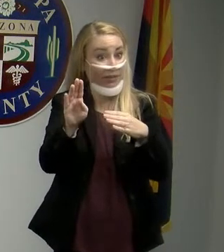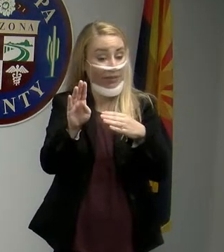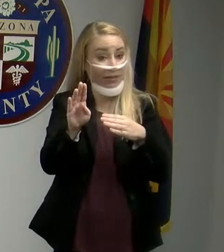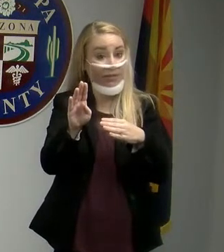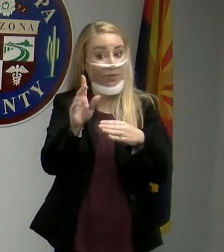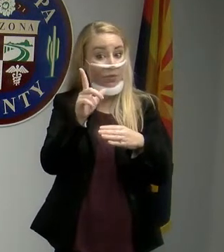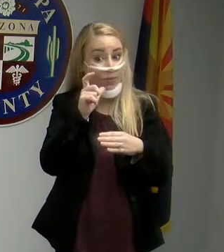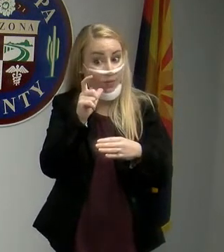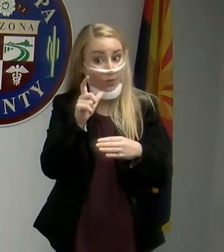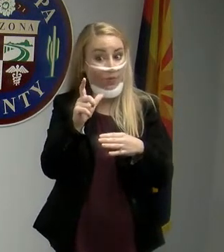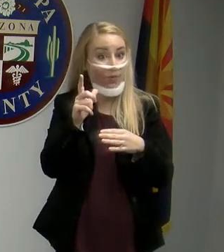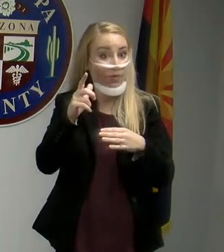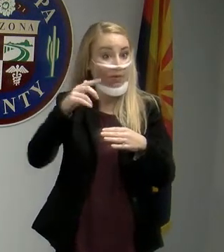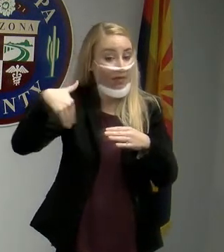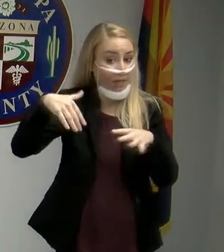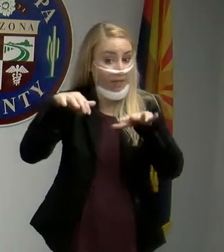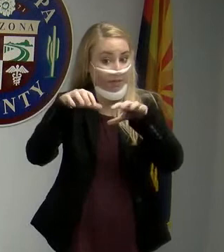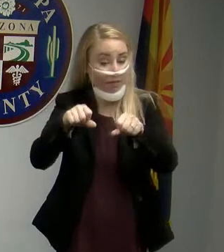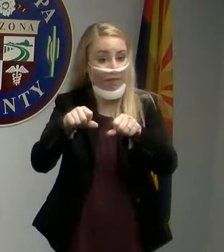category or not.